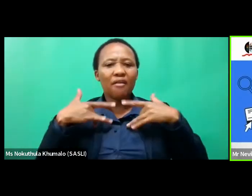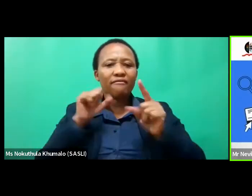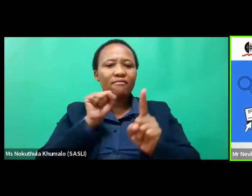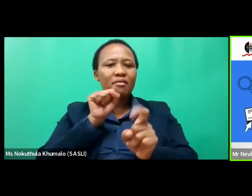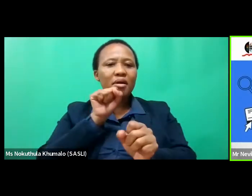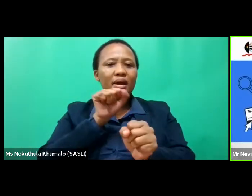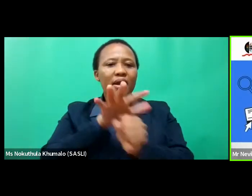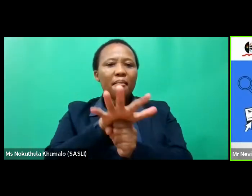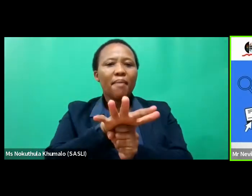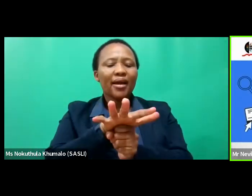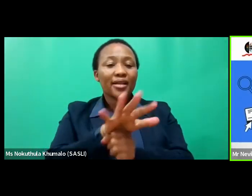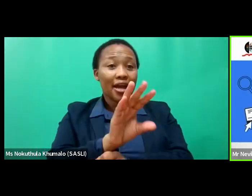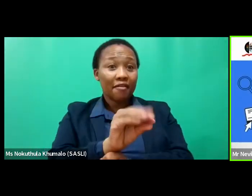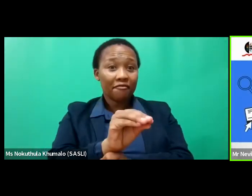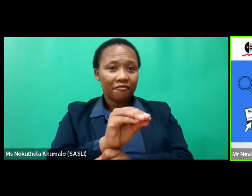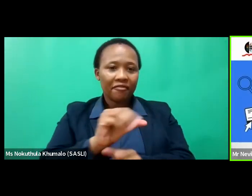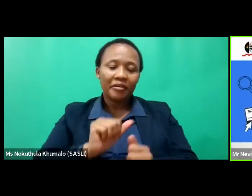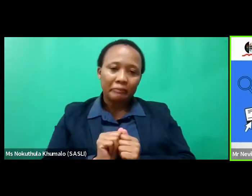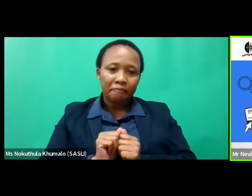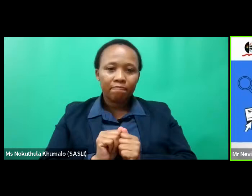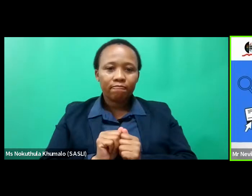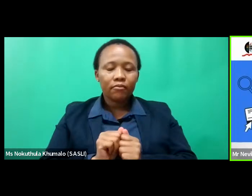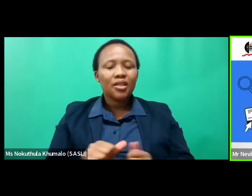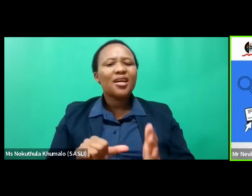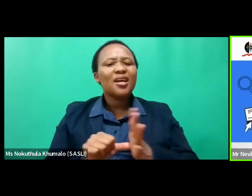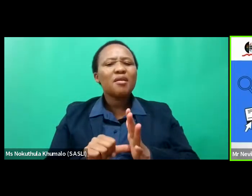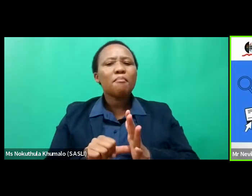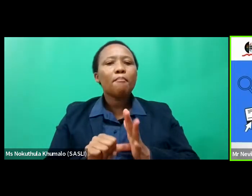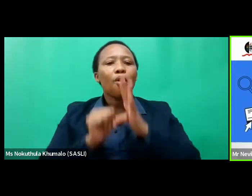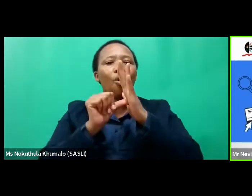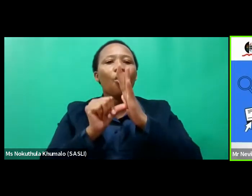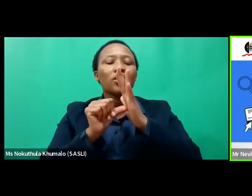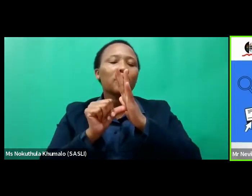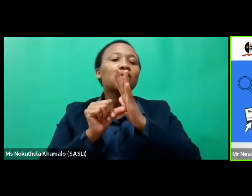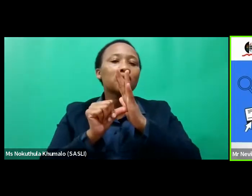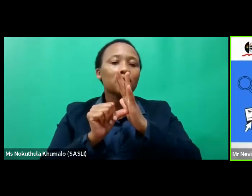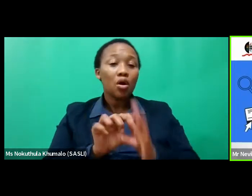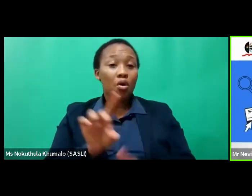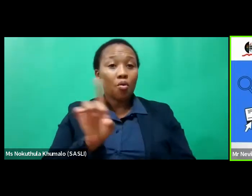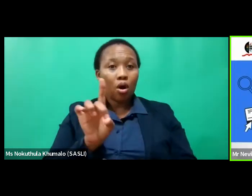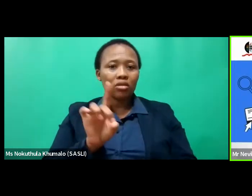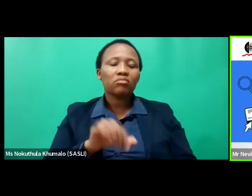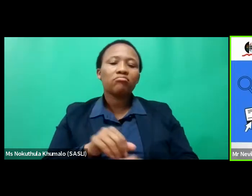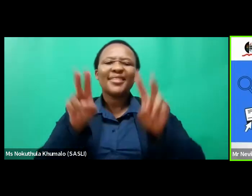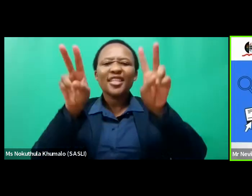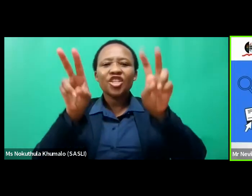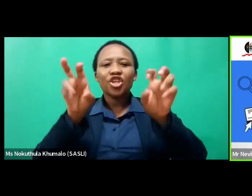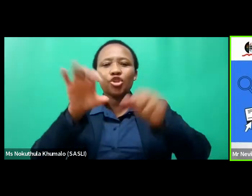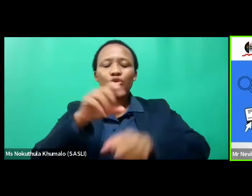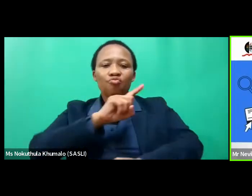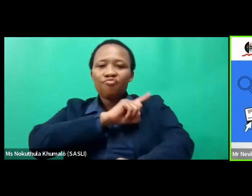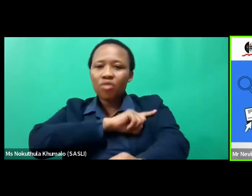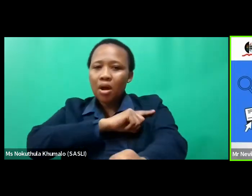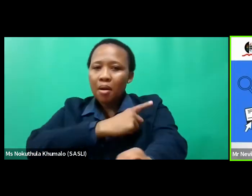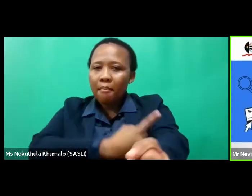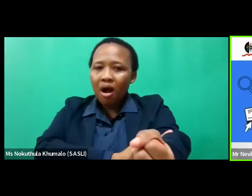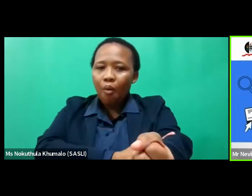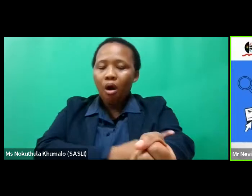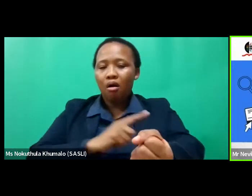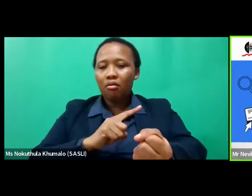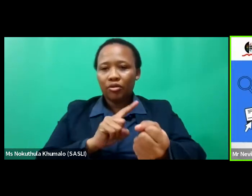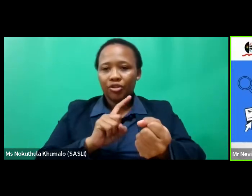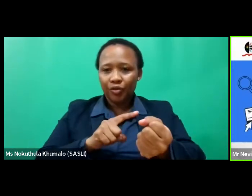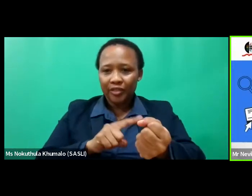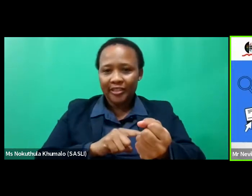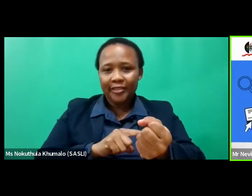very important that we deal with issues of power and the withholding of power